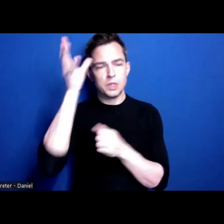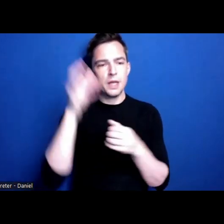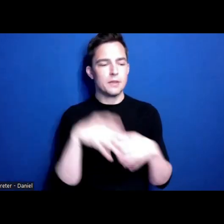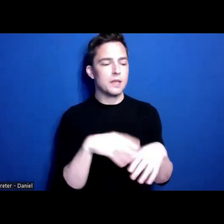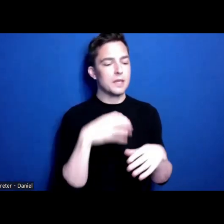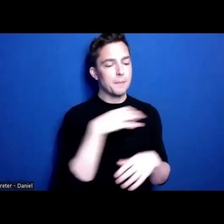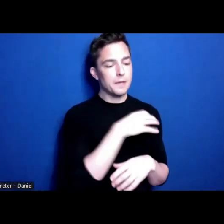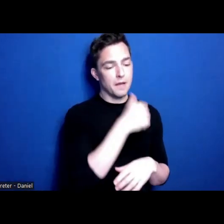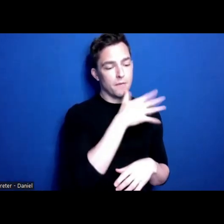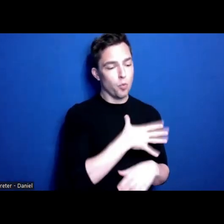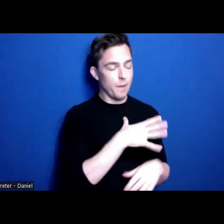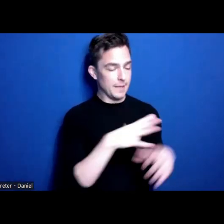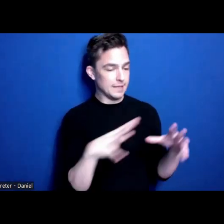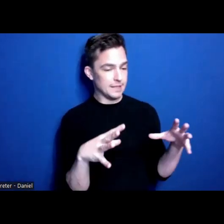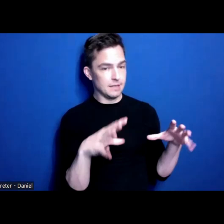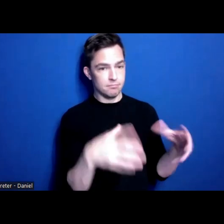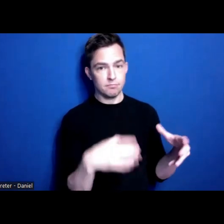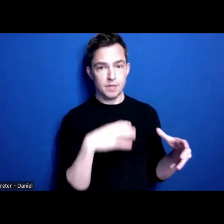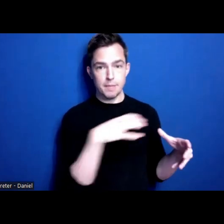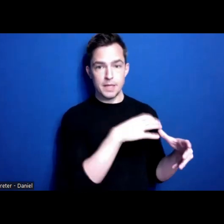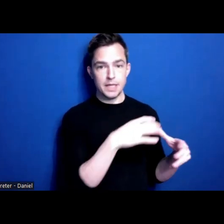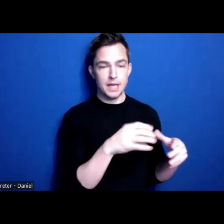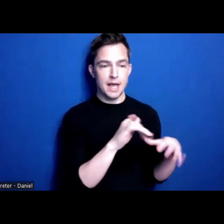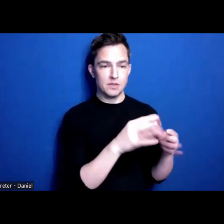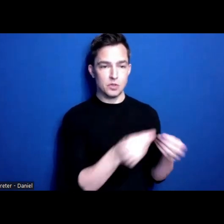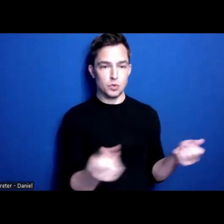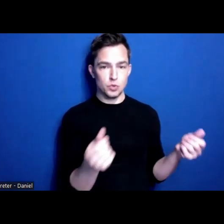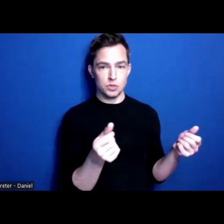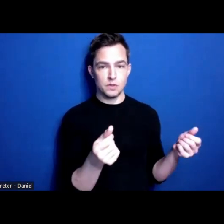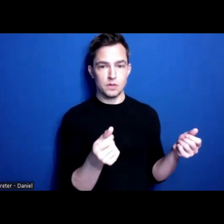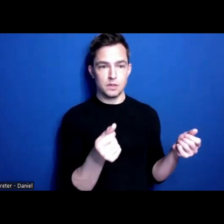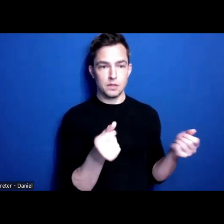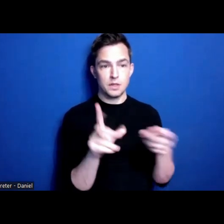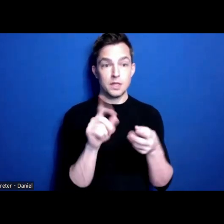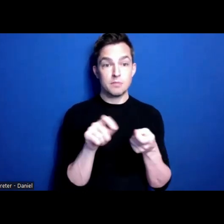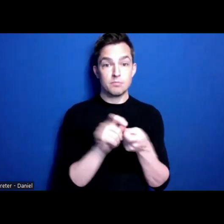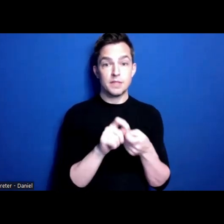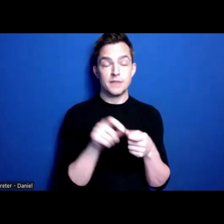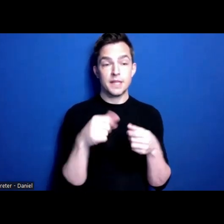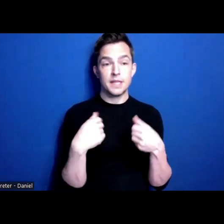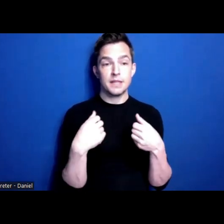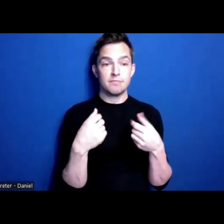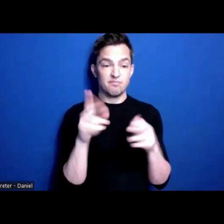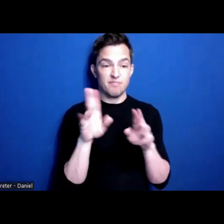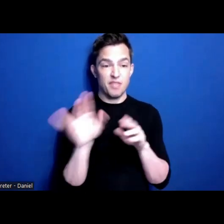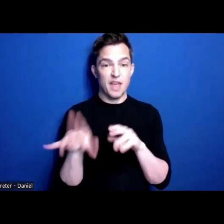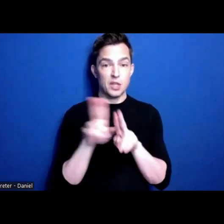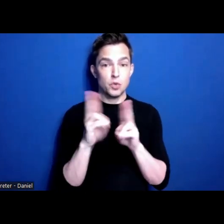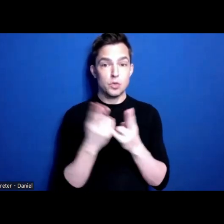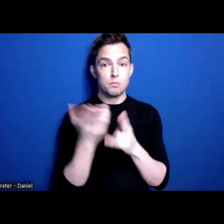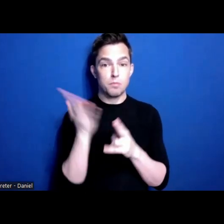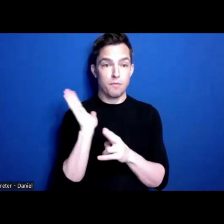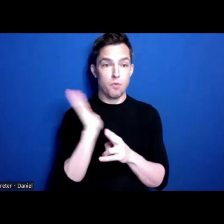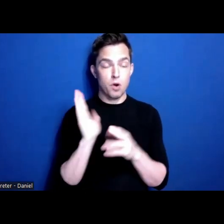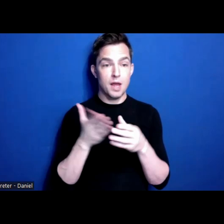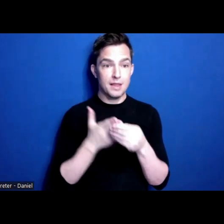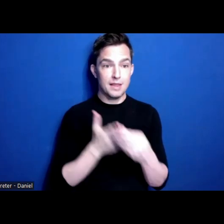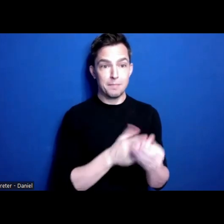was proposed as the solution. Especially given that the union had previously been led by two